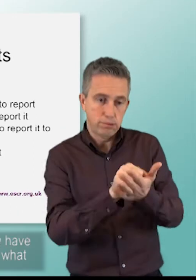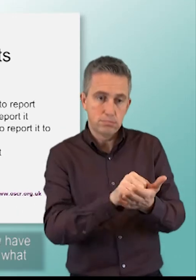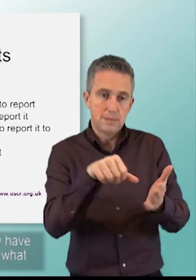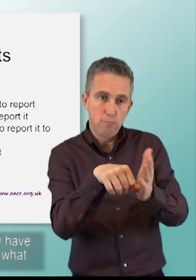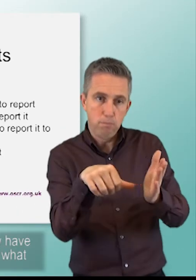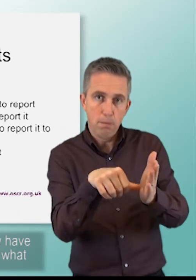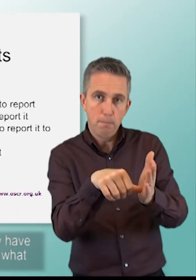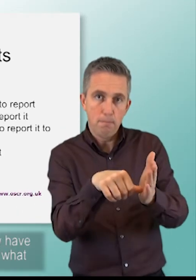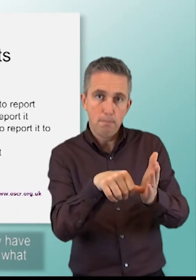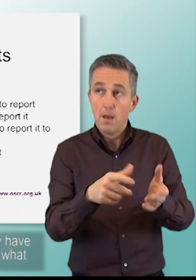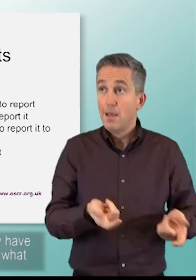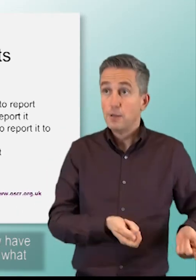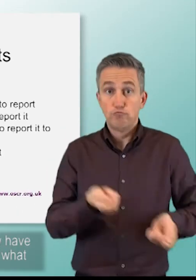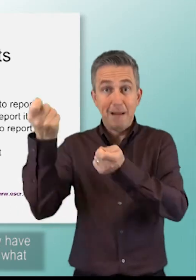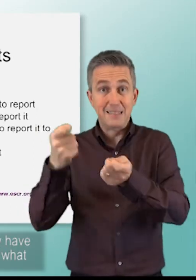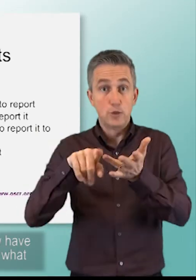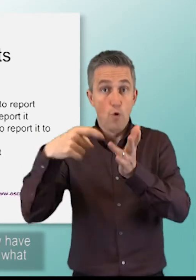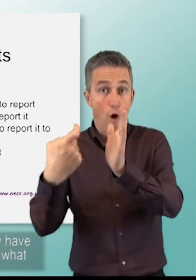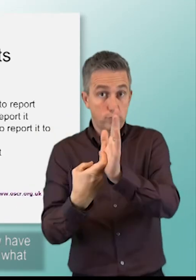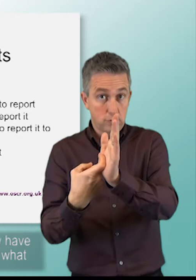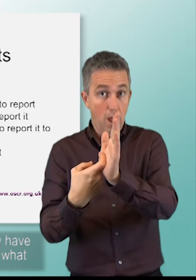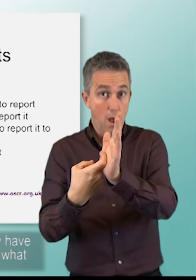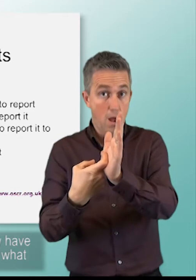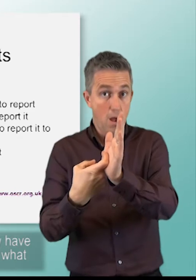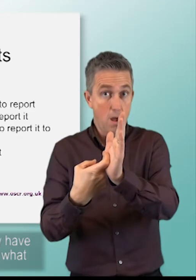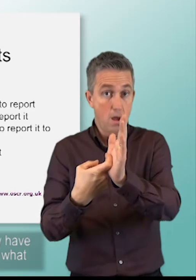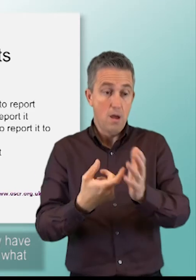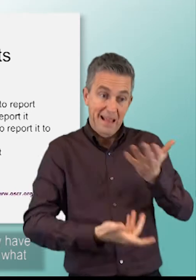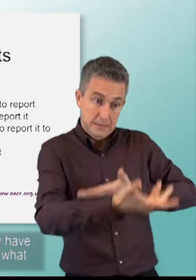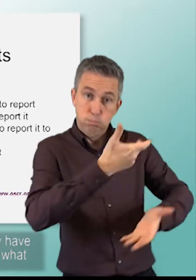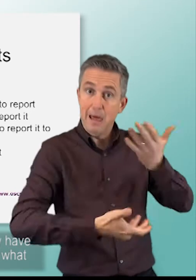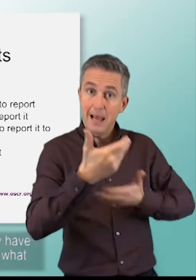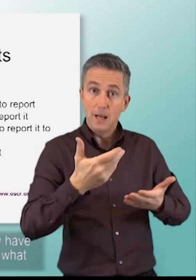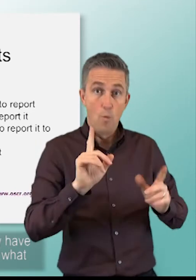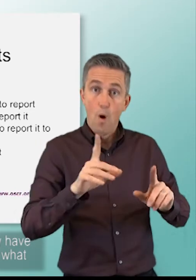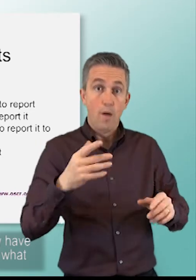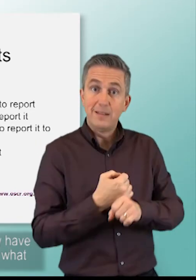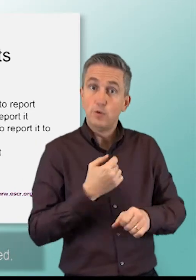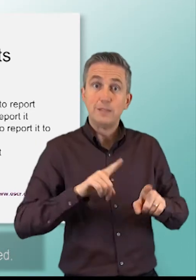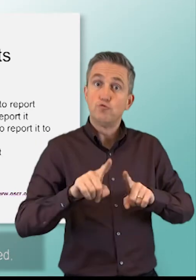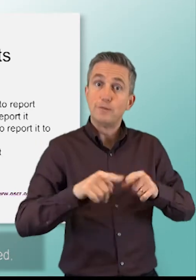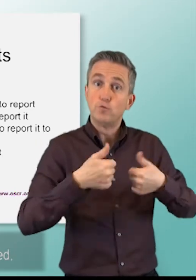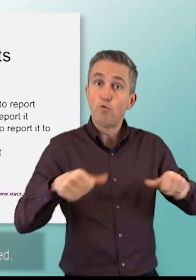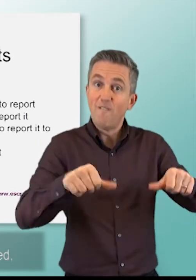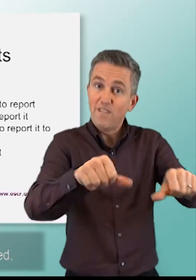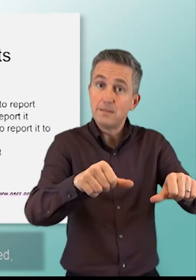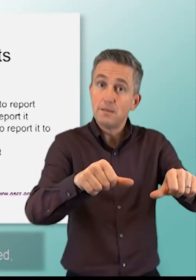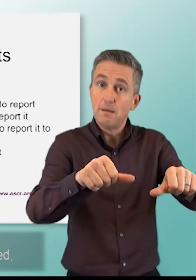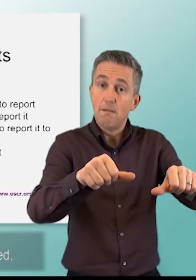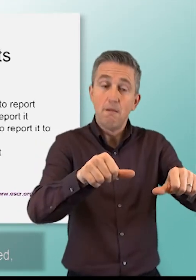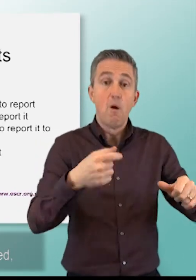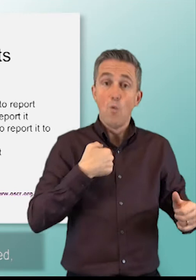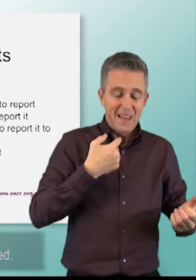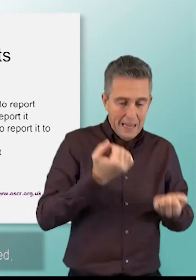What happens is somebody will report to us, they have already taken the steps or they're very clear about what steps they're going to take, and